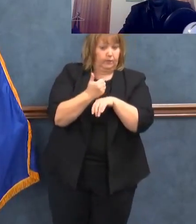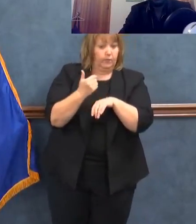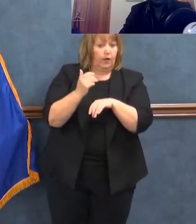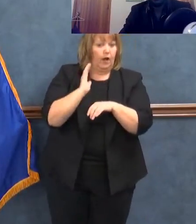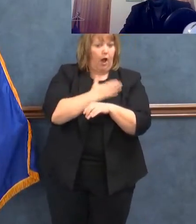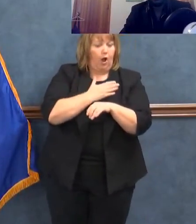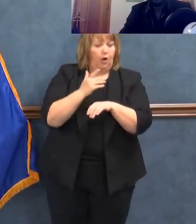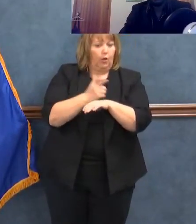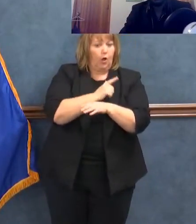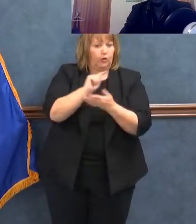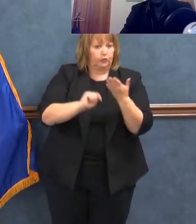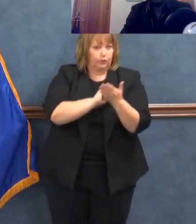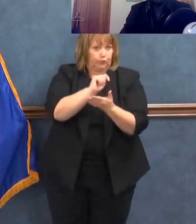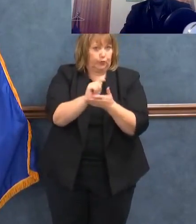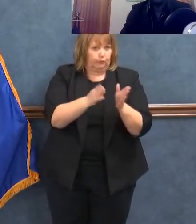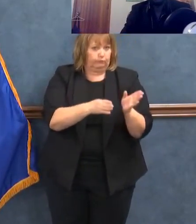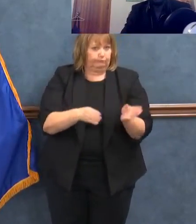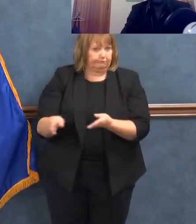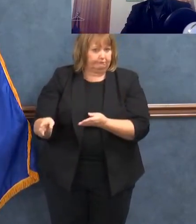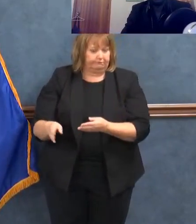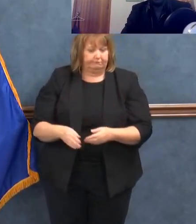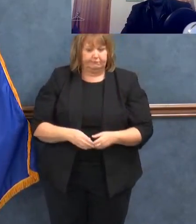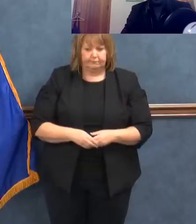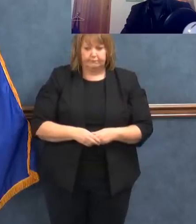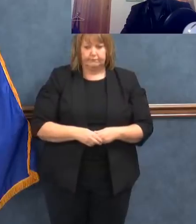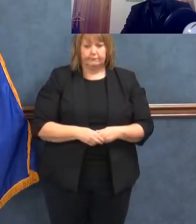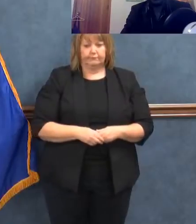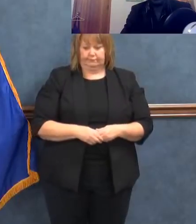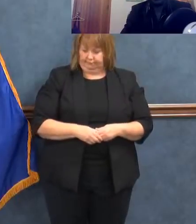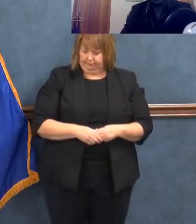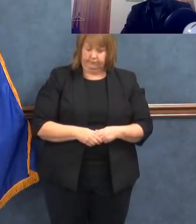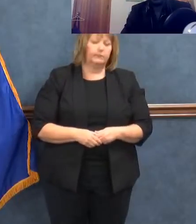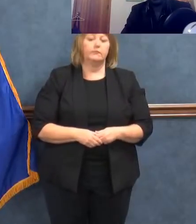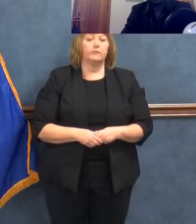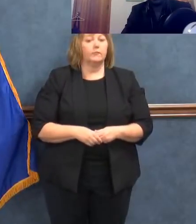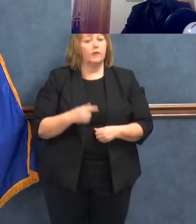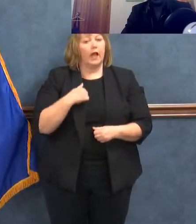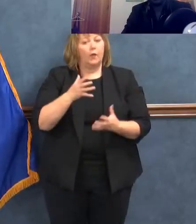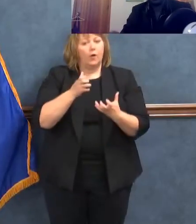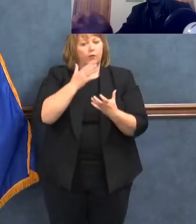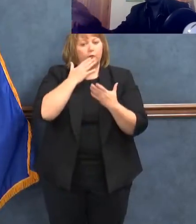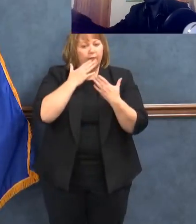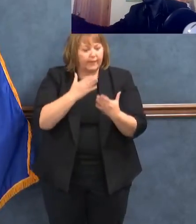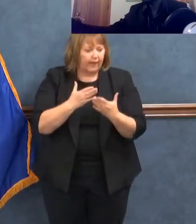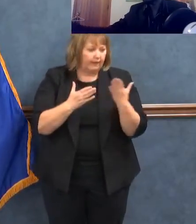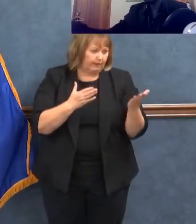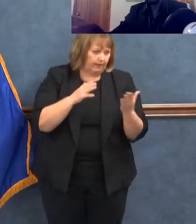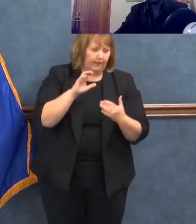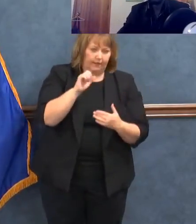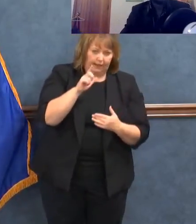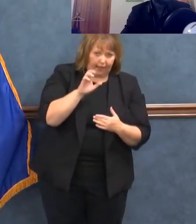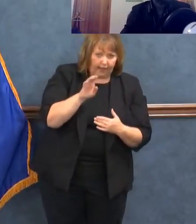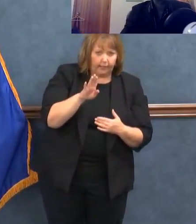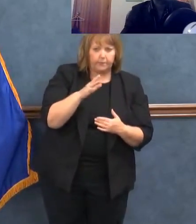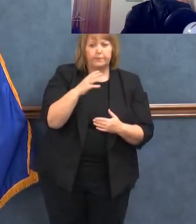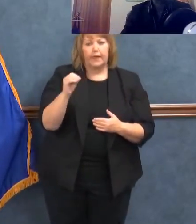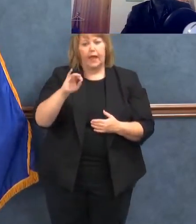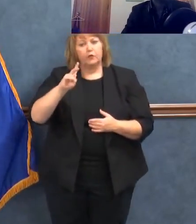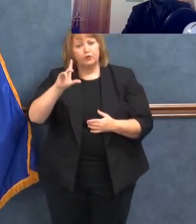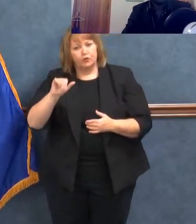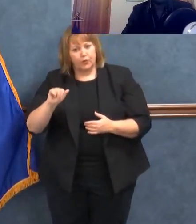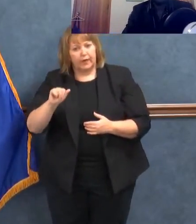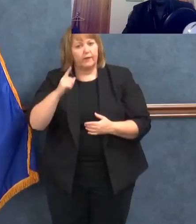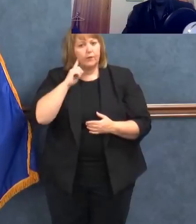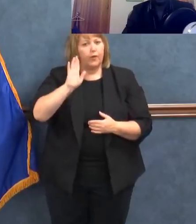long-term strategy. One more thing. I want to thank Caleb and Julia for holding daily press calls to brief the media and provide